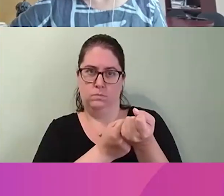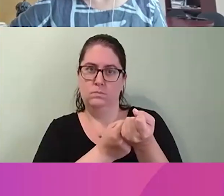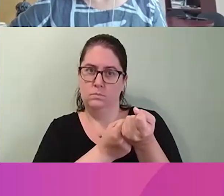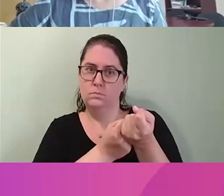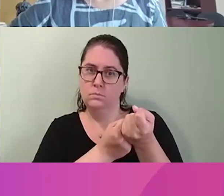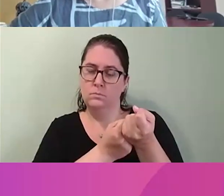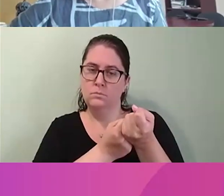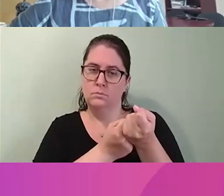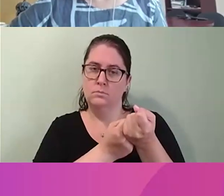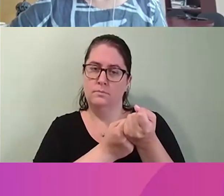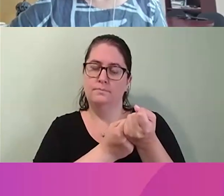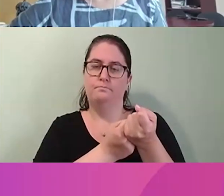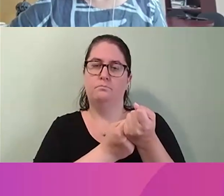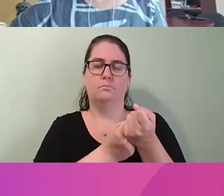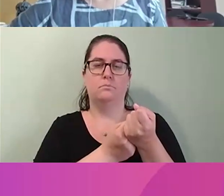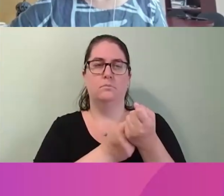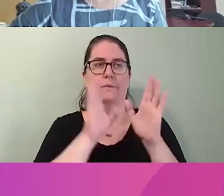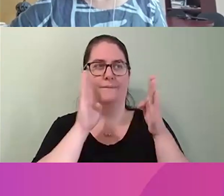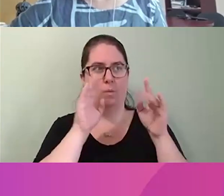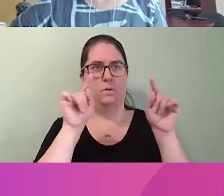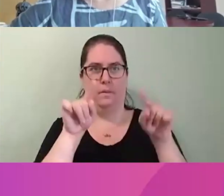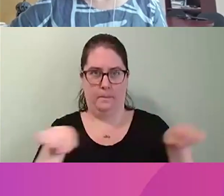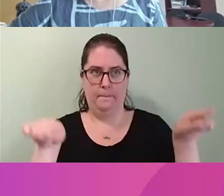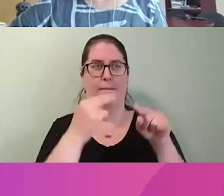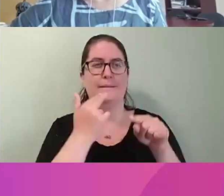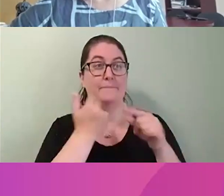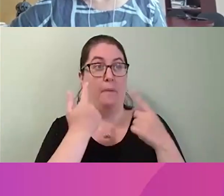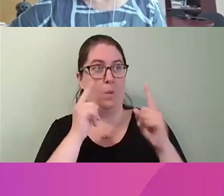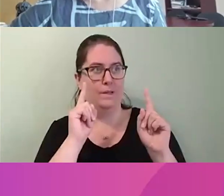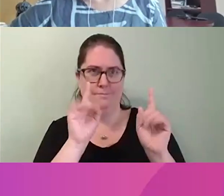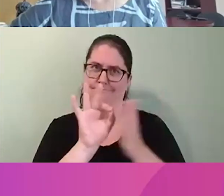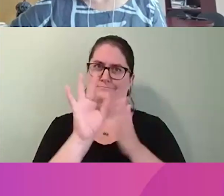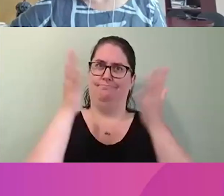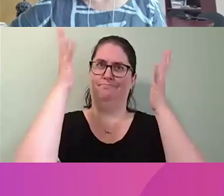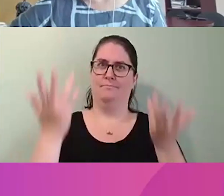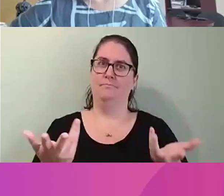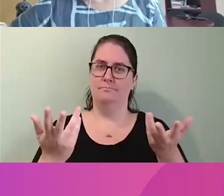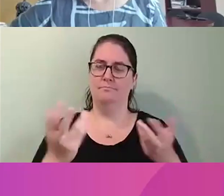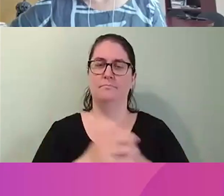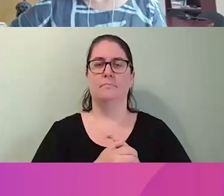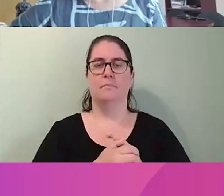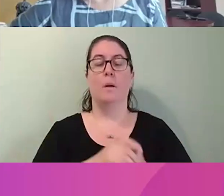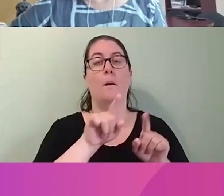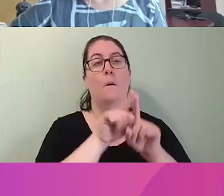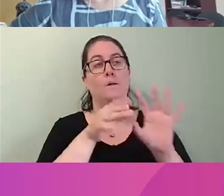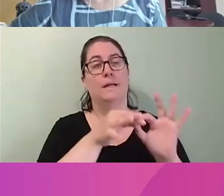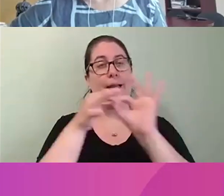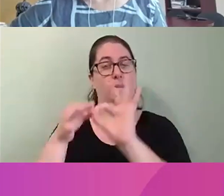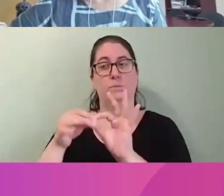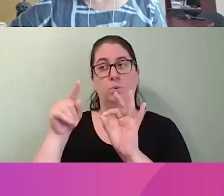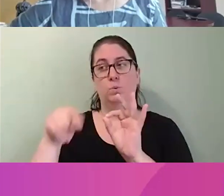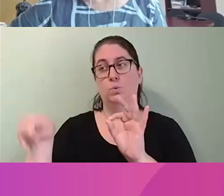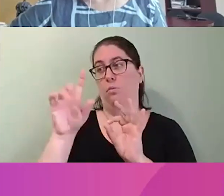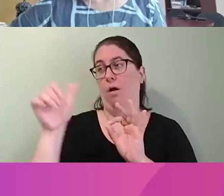really great at supporting them, but really focusing on those small triumphs. And connecting them to,